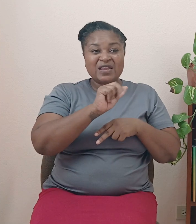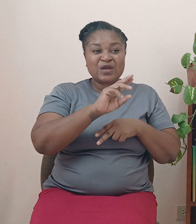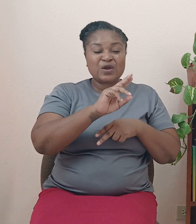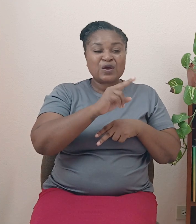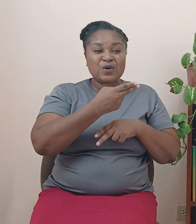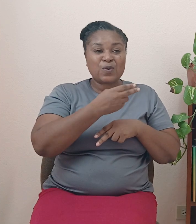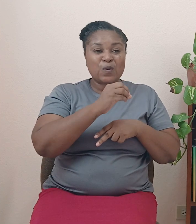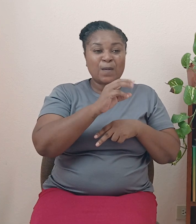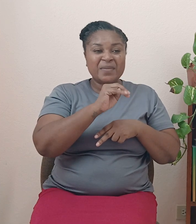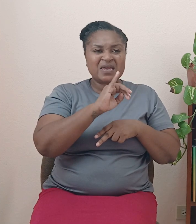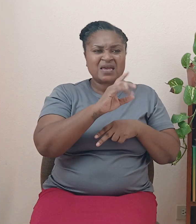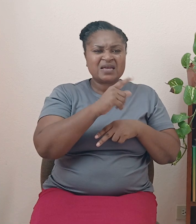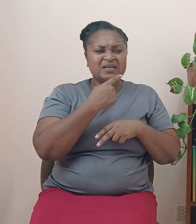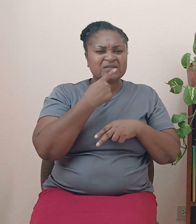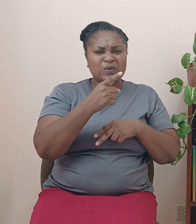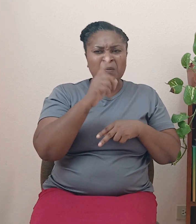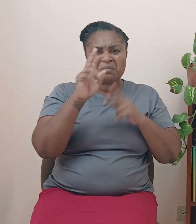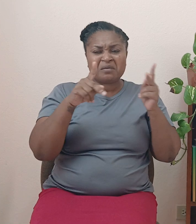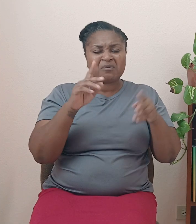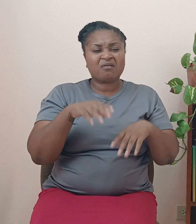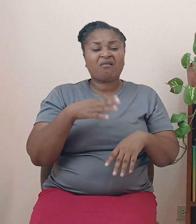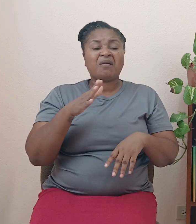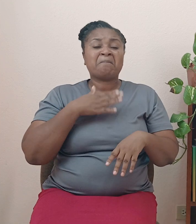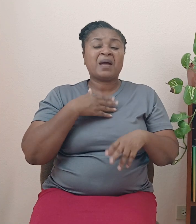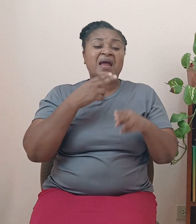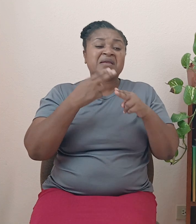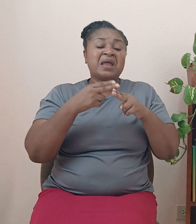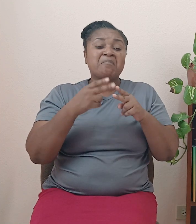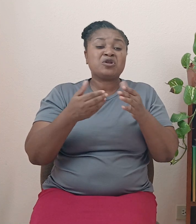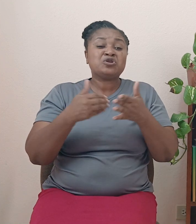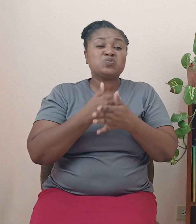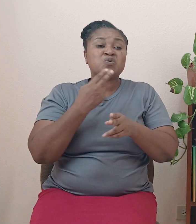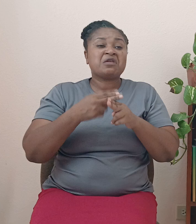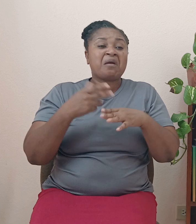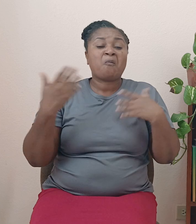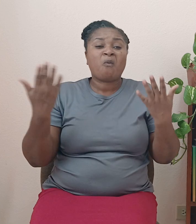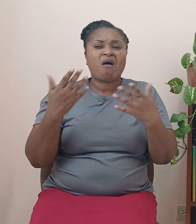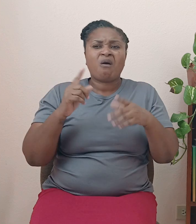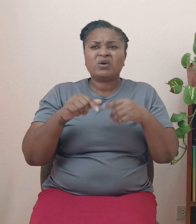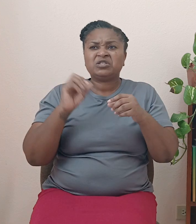her home?